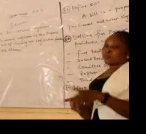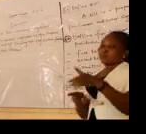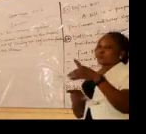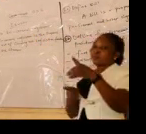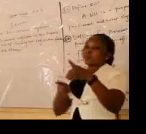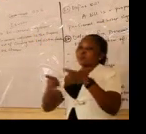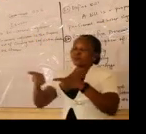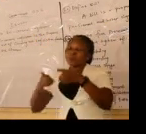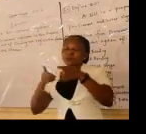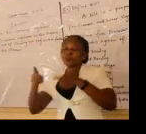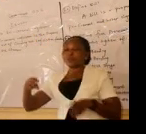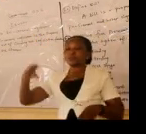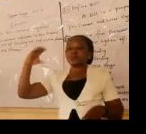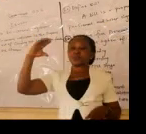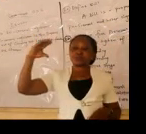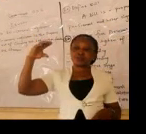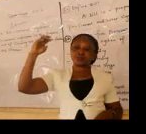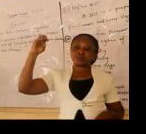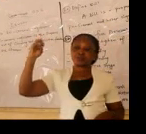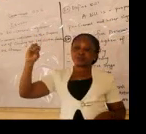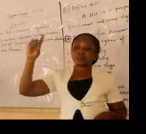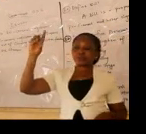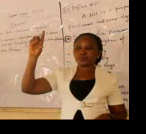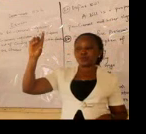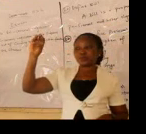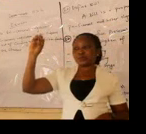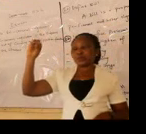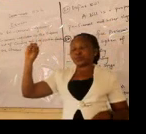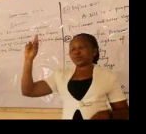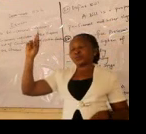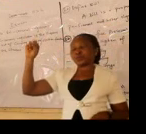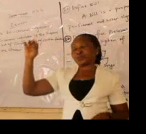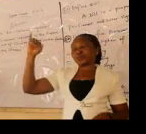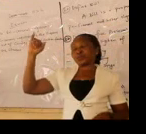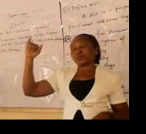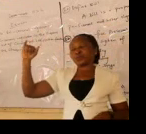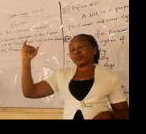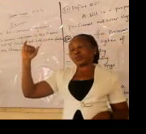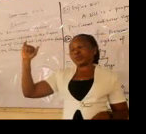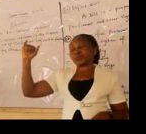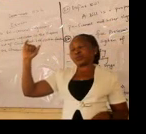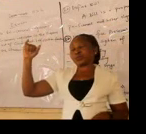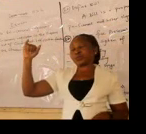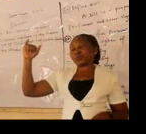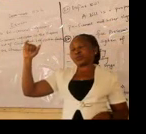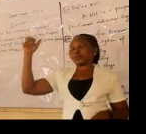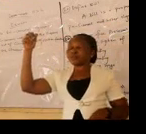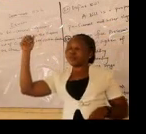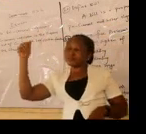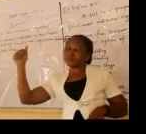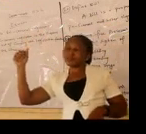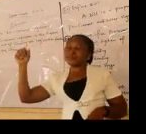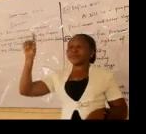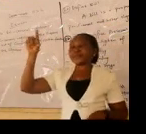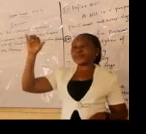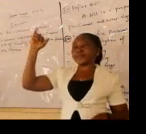colonialism. We also did this in SS2. That should be top 10, if I'm not mistaken.